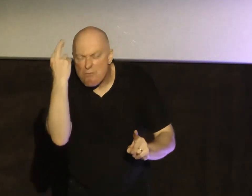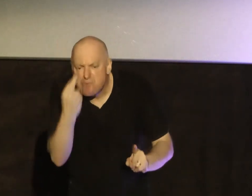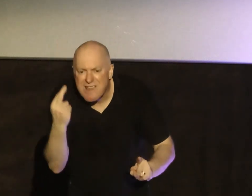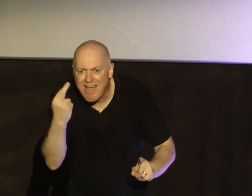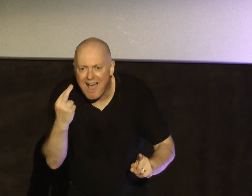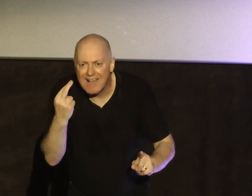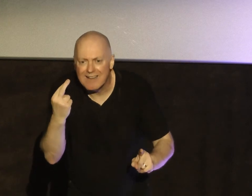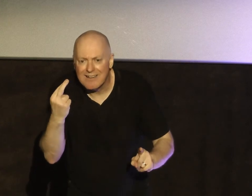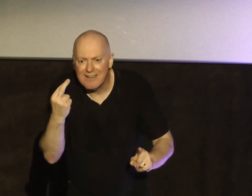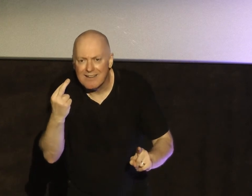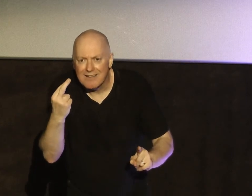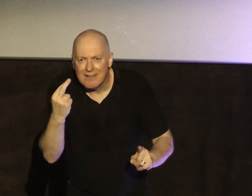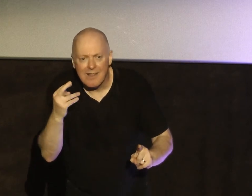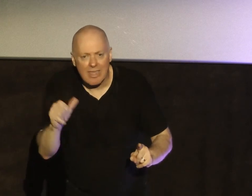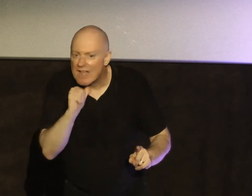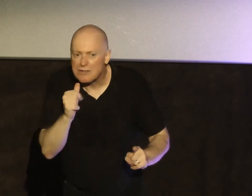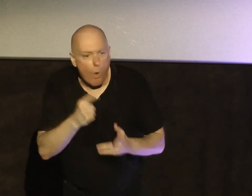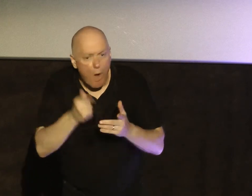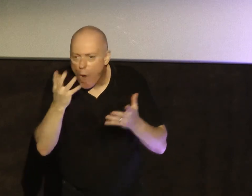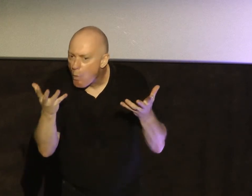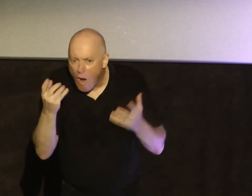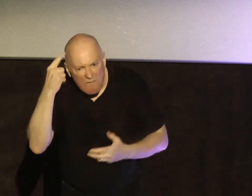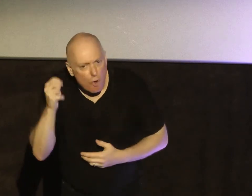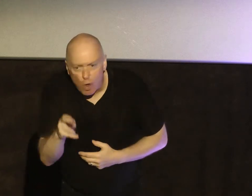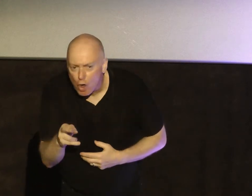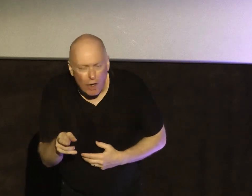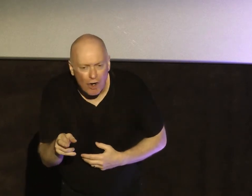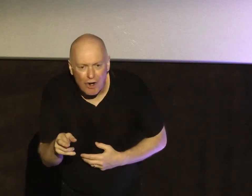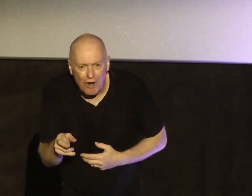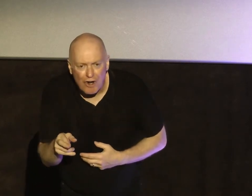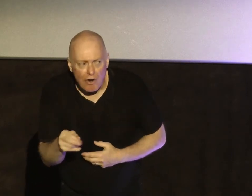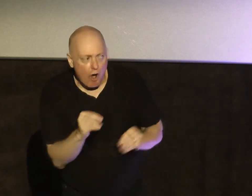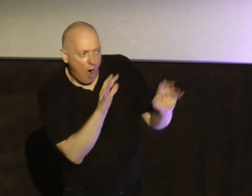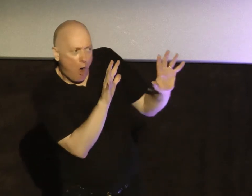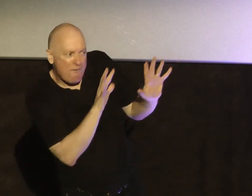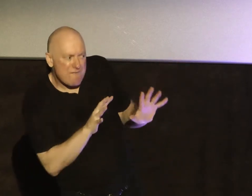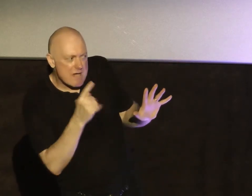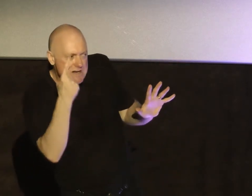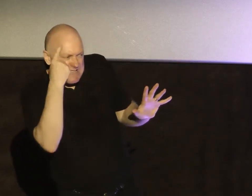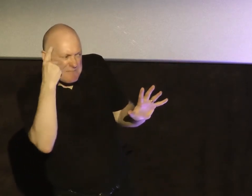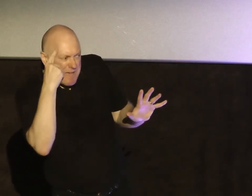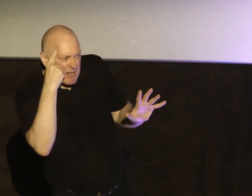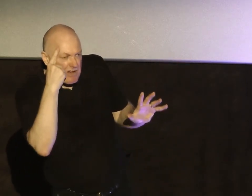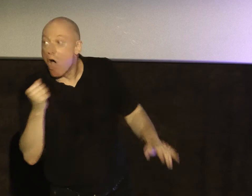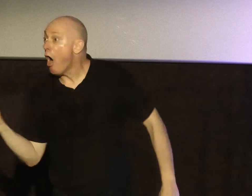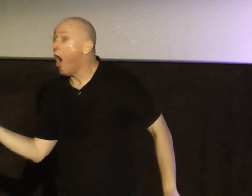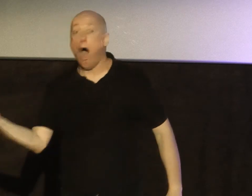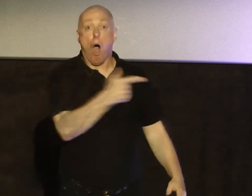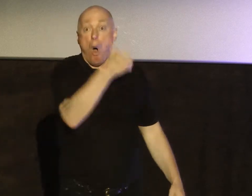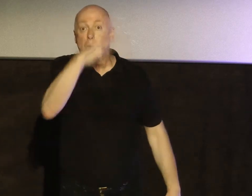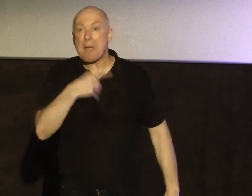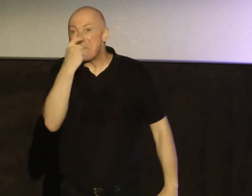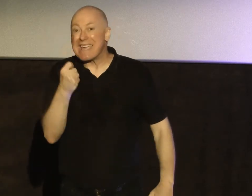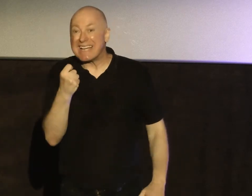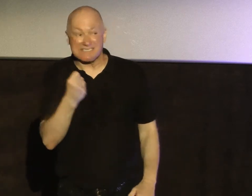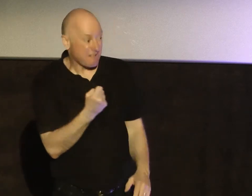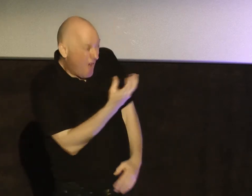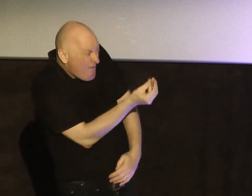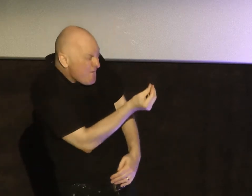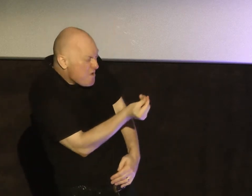this is not what God wanted for her. Her fear and her suspicion of all men based on the actions of just a few men were